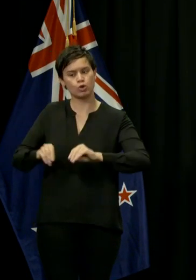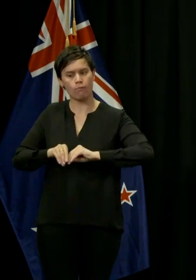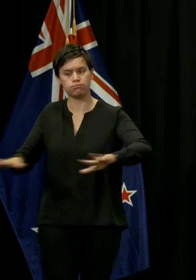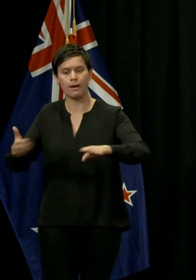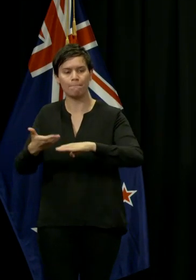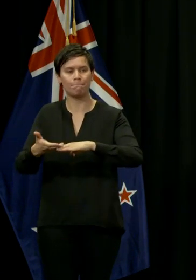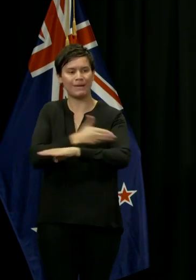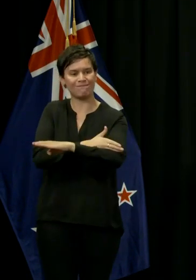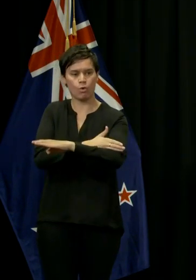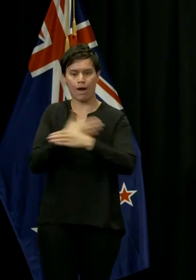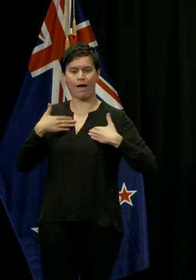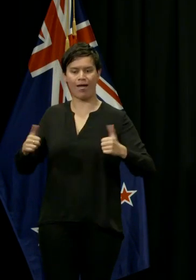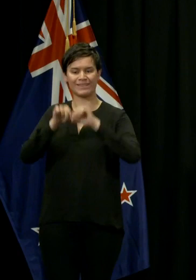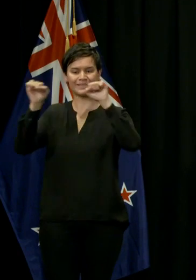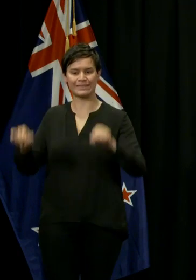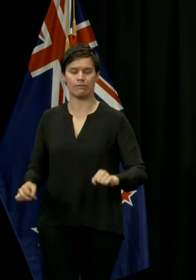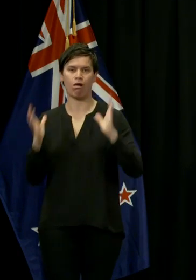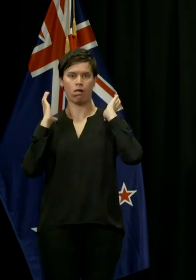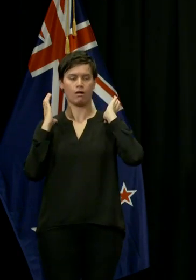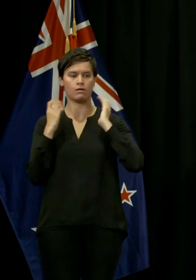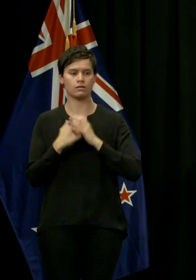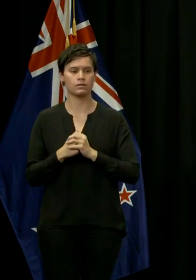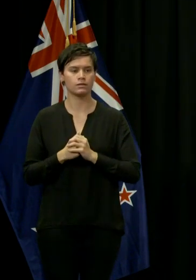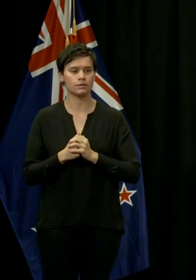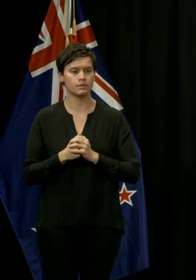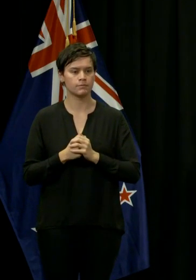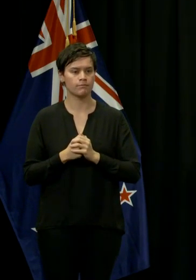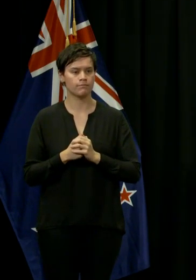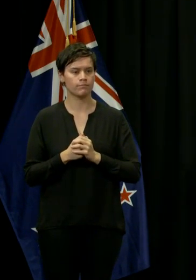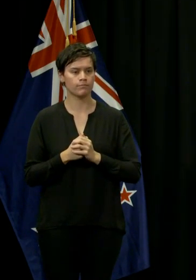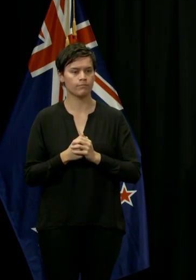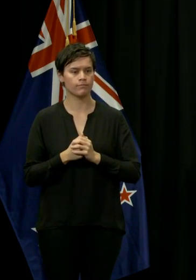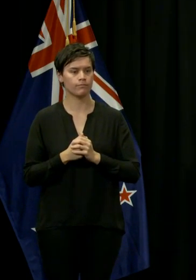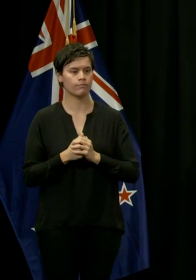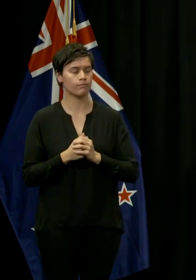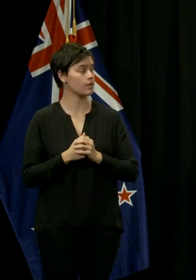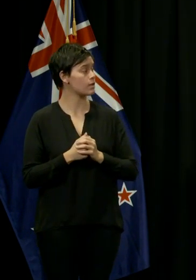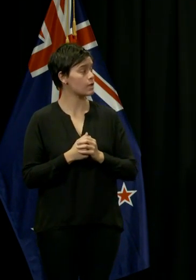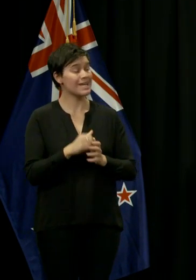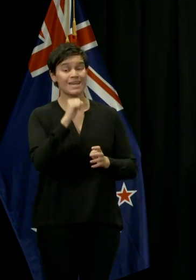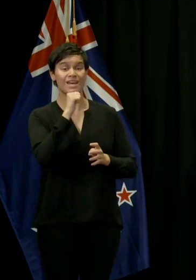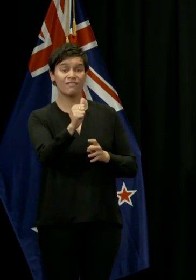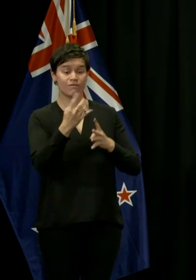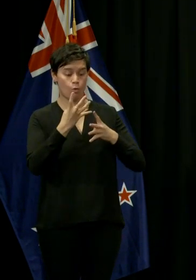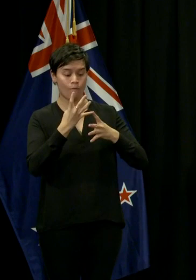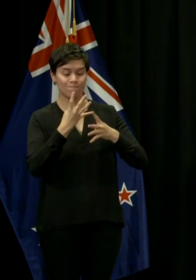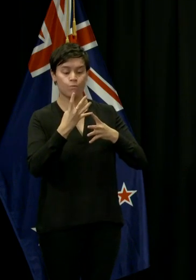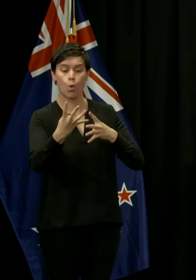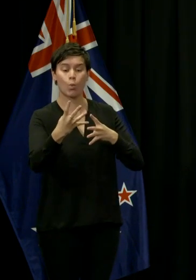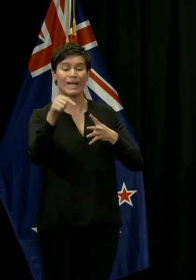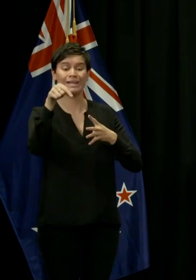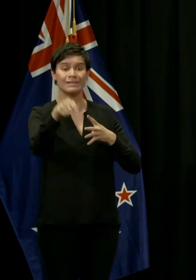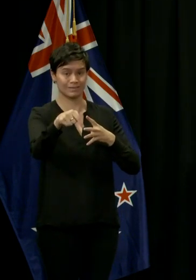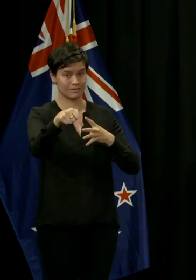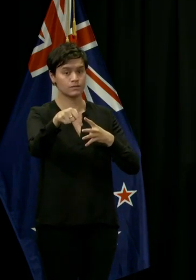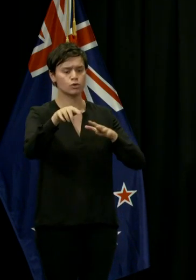overwhelm our health services. 4 weeks as well, that 4 weeks. If you do start lifting those restrictions because you see the numbers going down, but if the numbers indeed start going